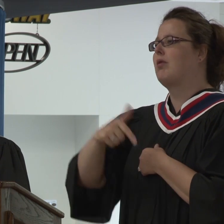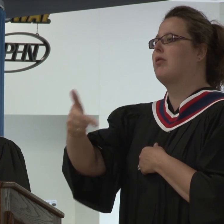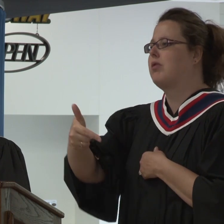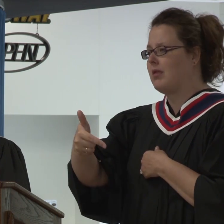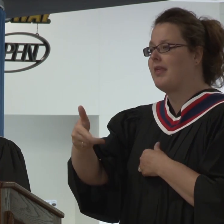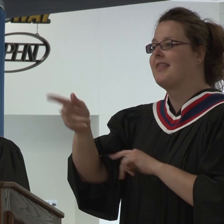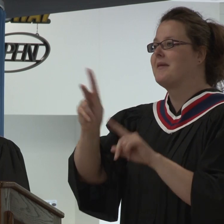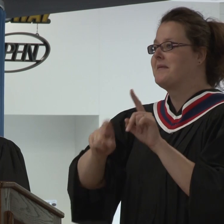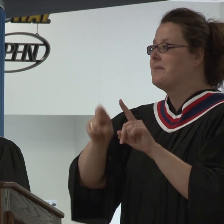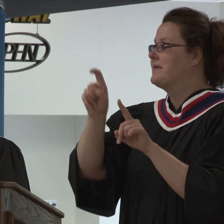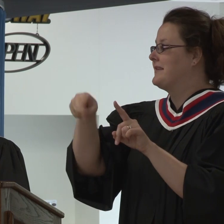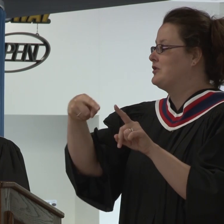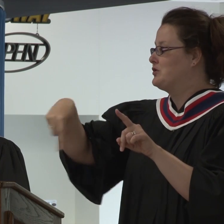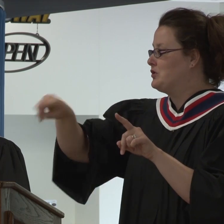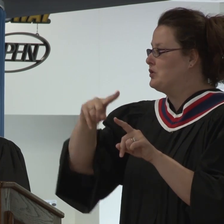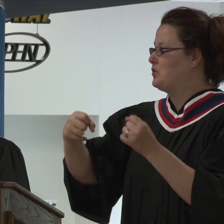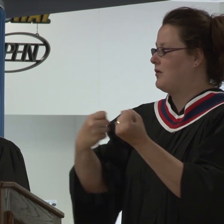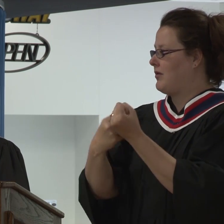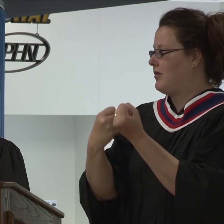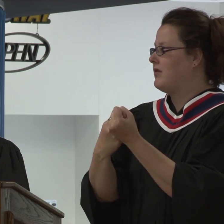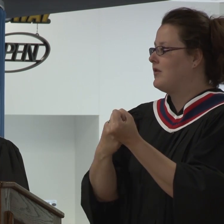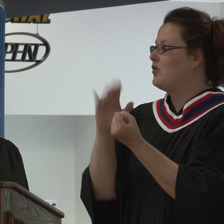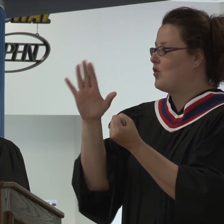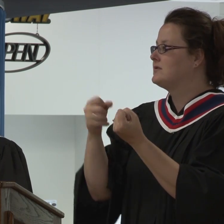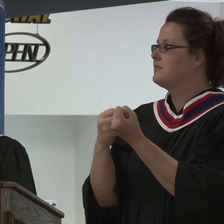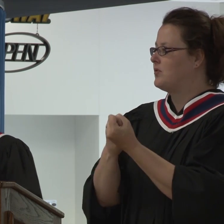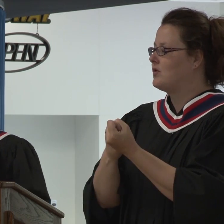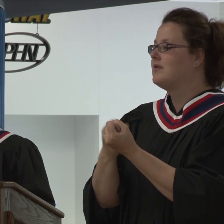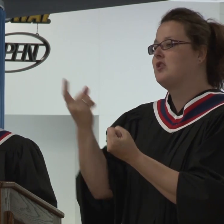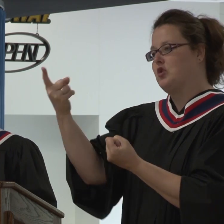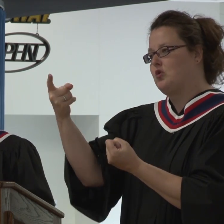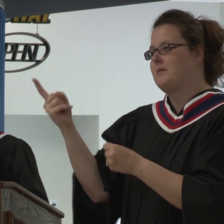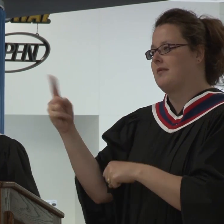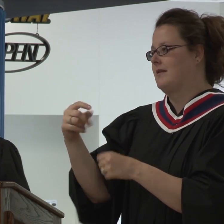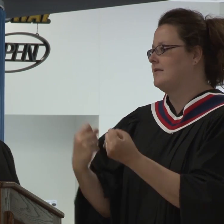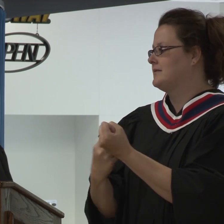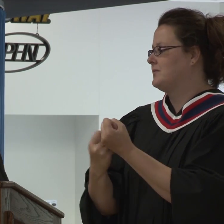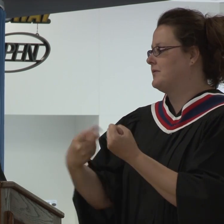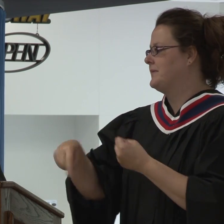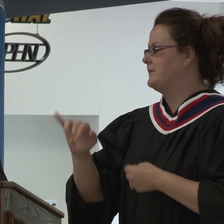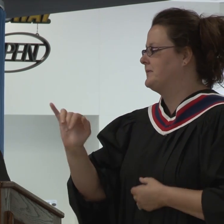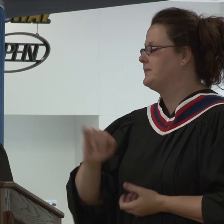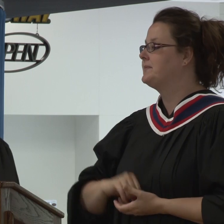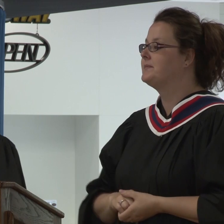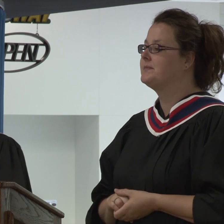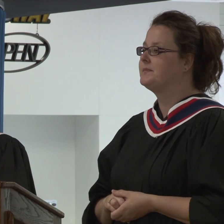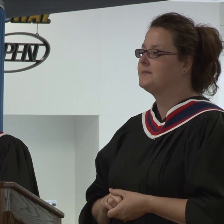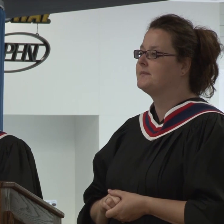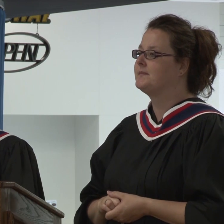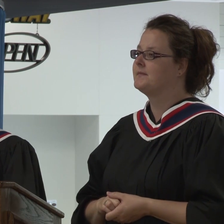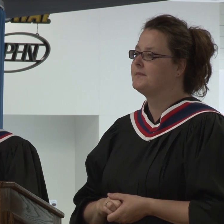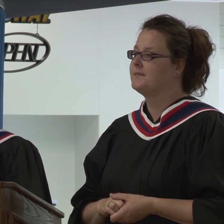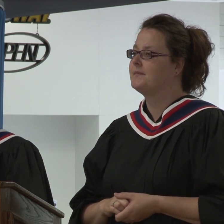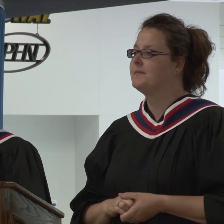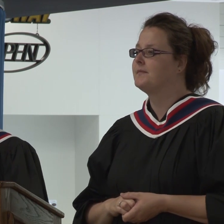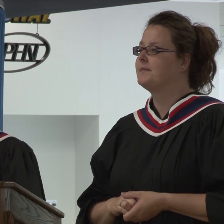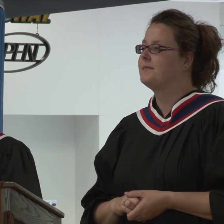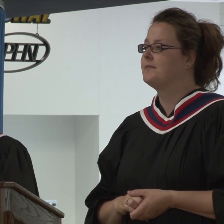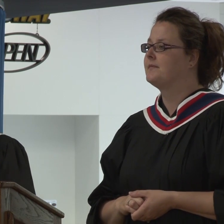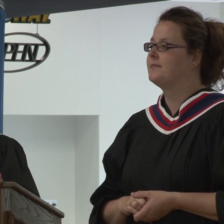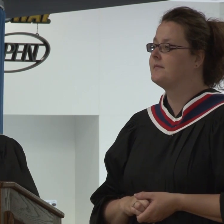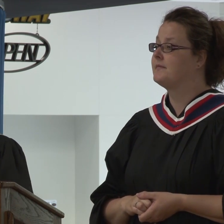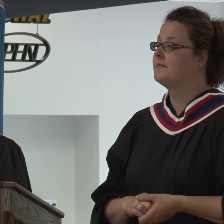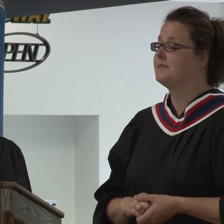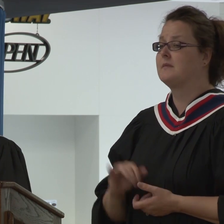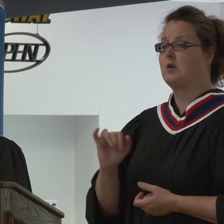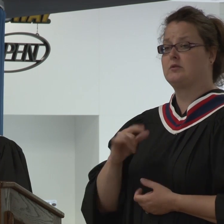those that may need or will need your support. It's also very special for me to be here